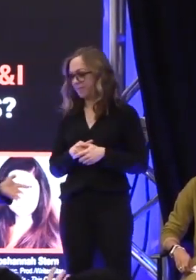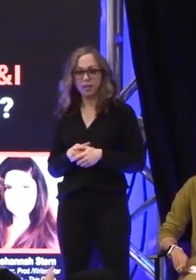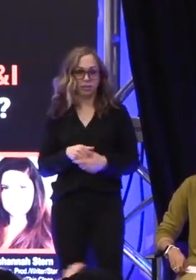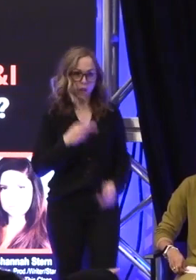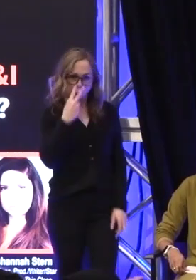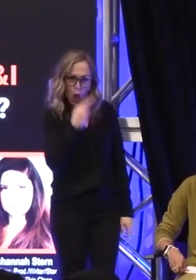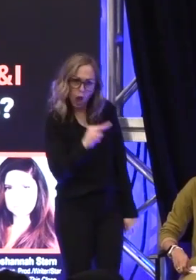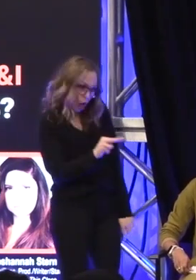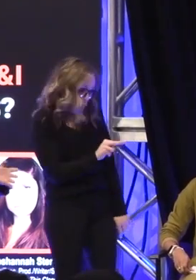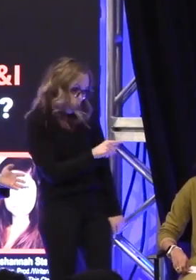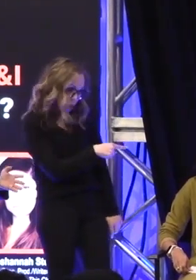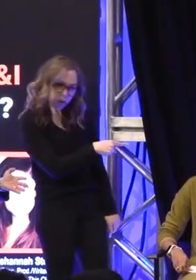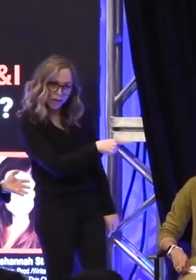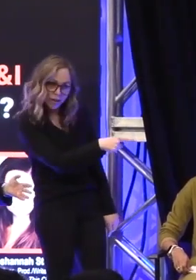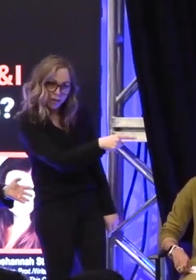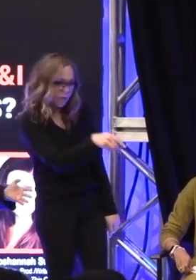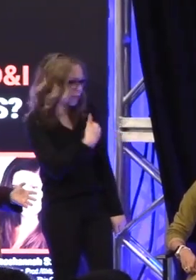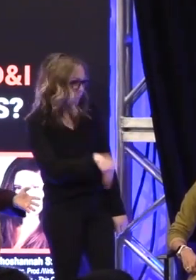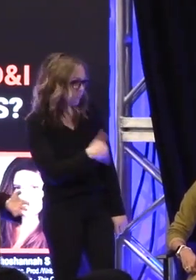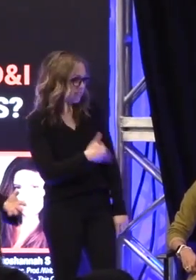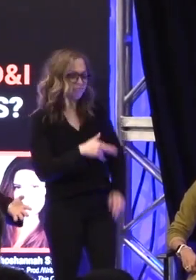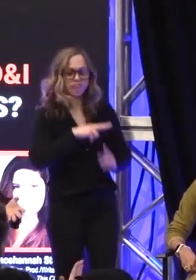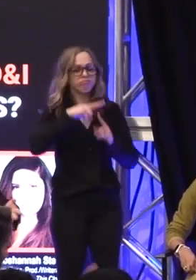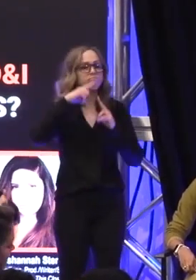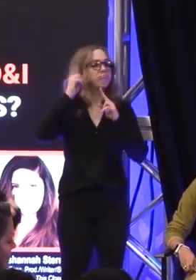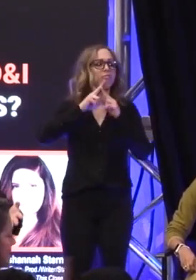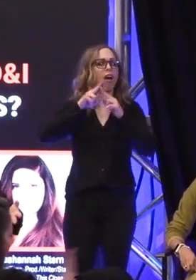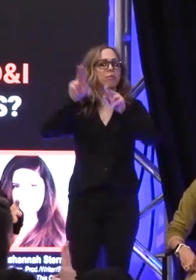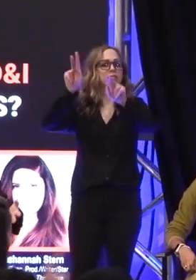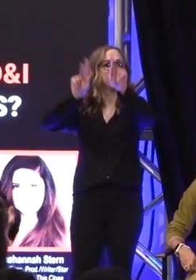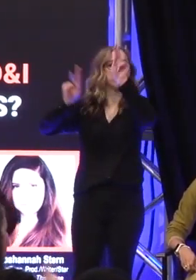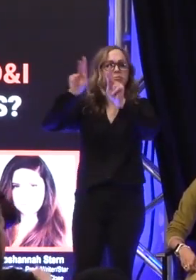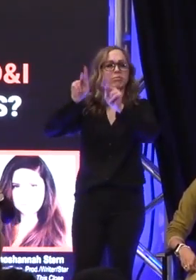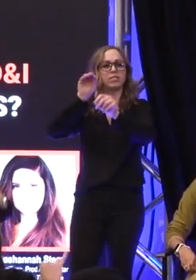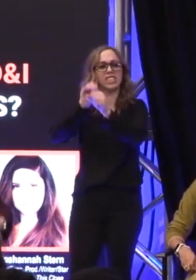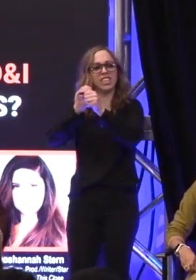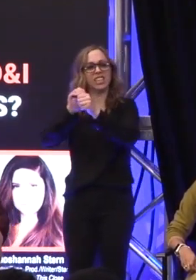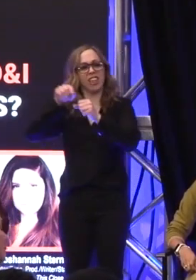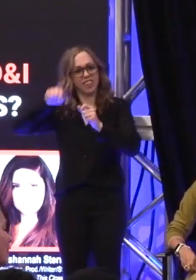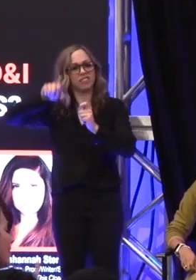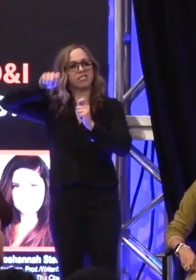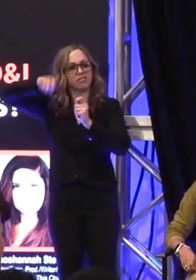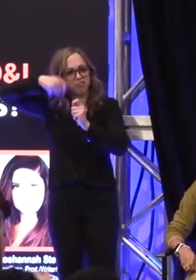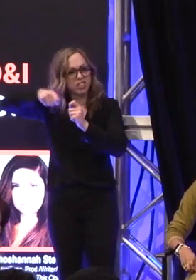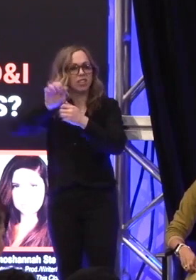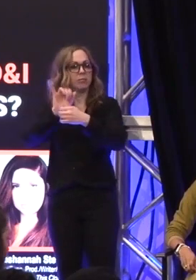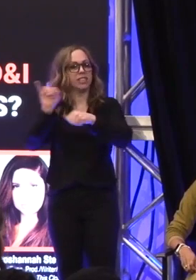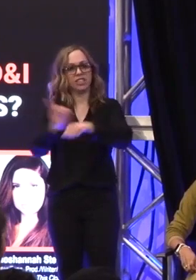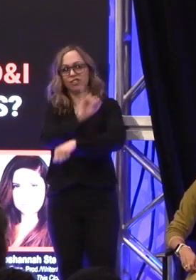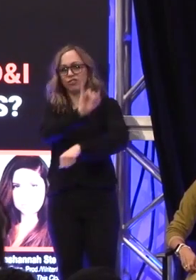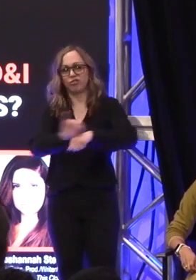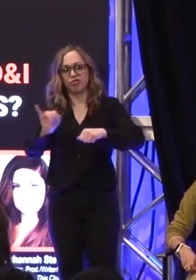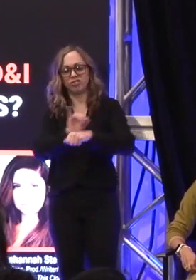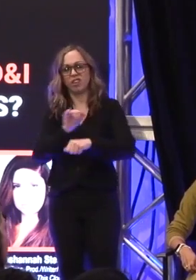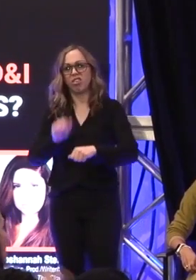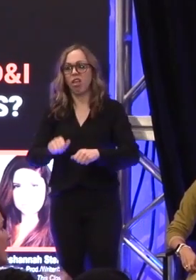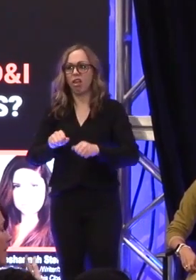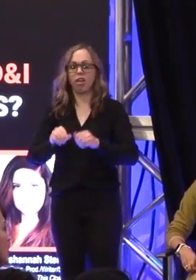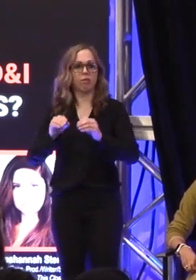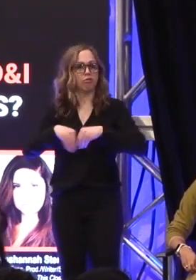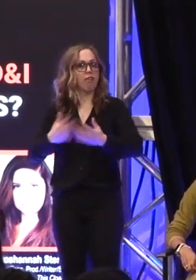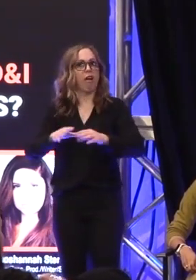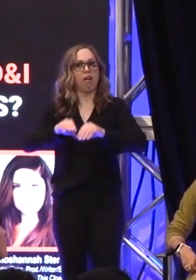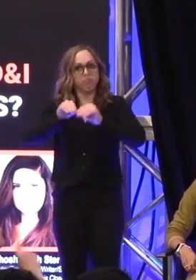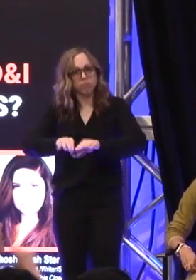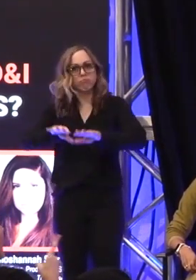look at this panel. You're seeing really the top people in the industry that are making impact, that are making that diversity and